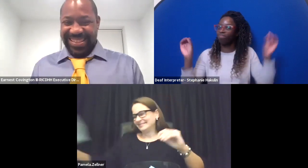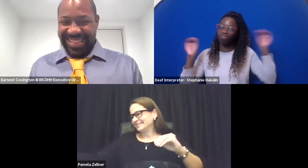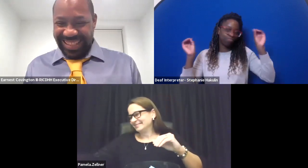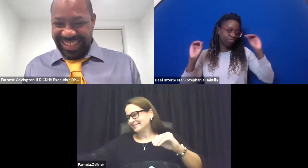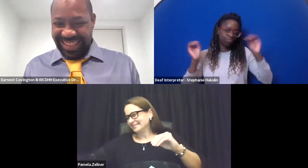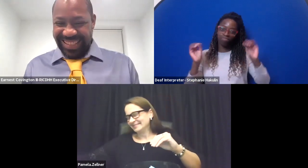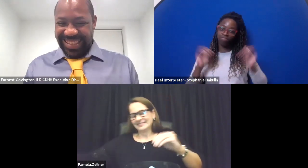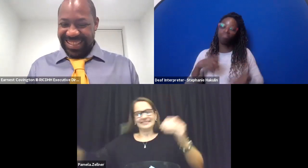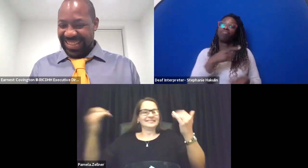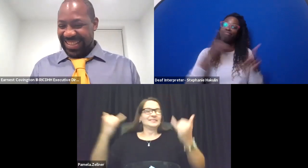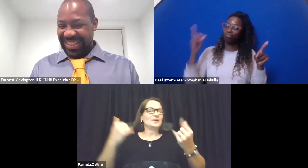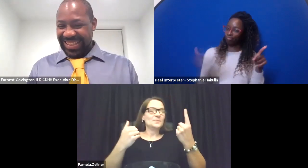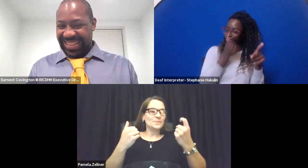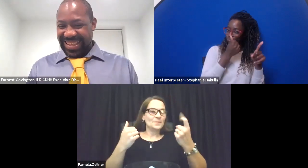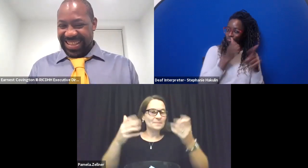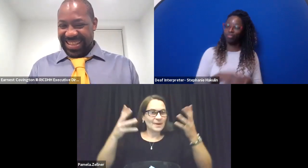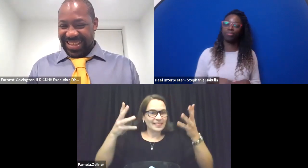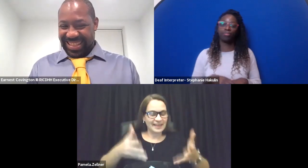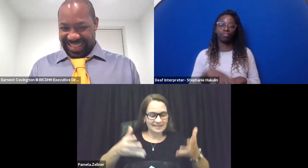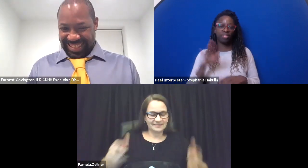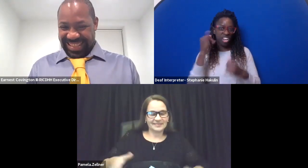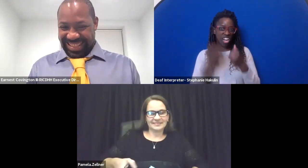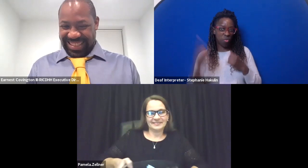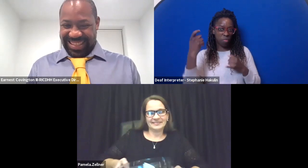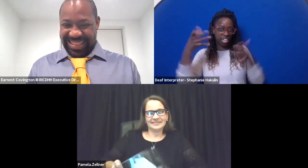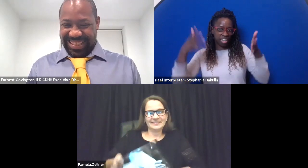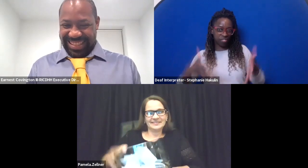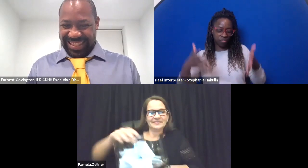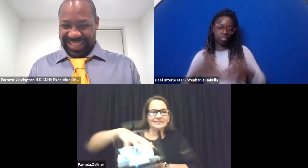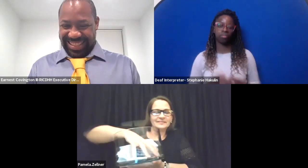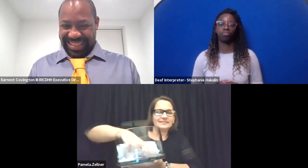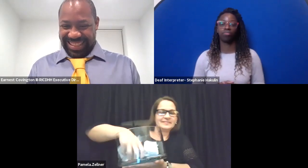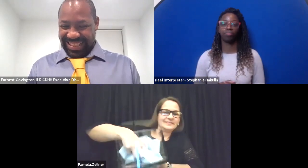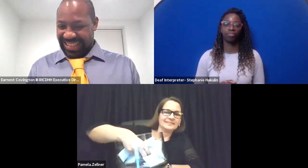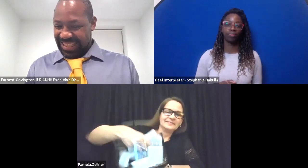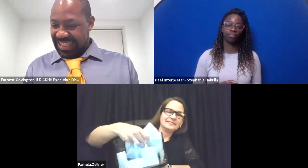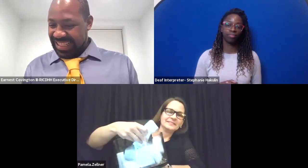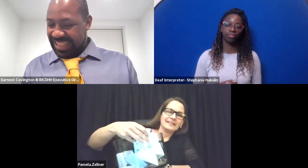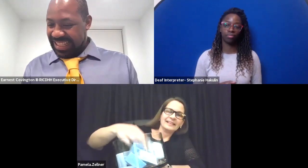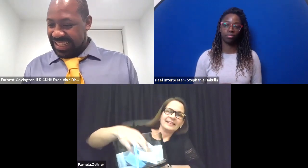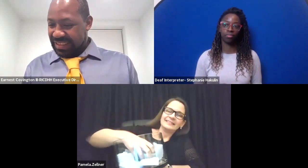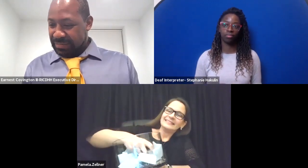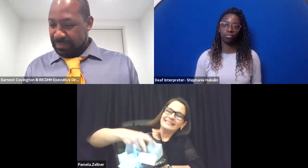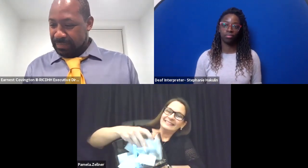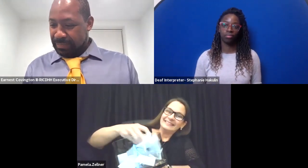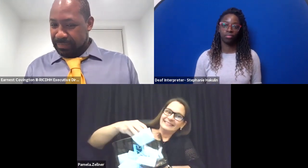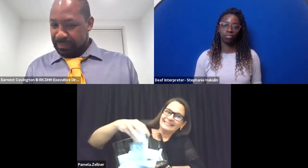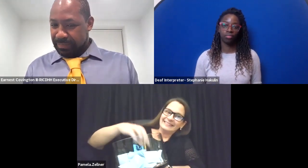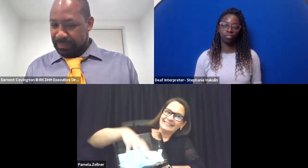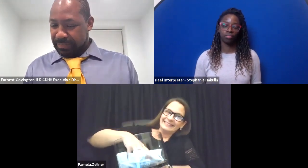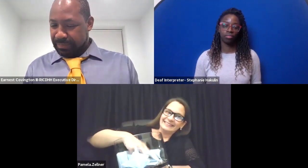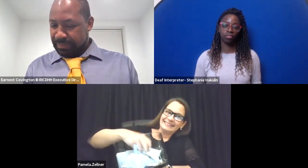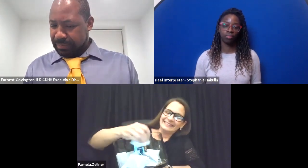O-G-A-R-E. Oh, too bad Deb isn't here. We have one more person. Hopefully they're